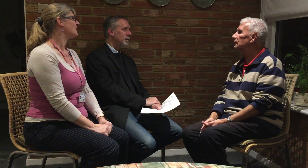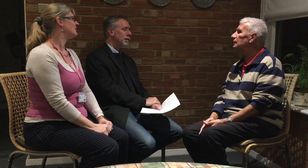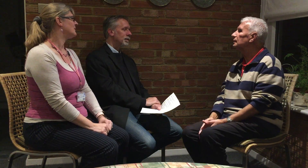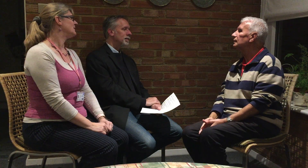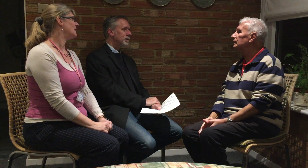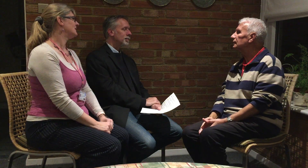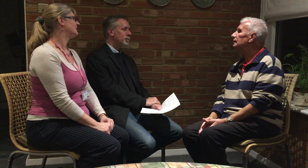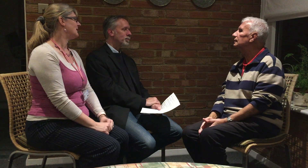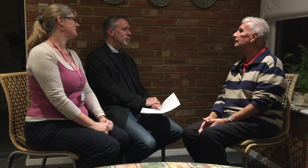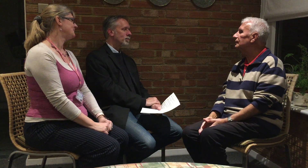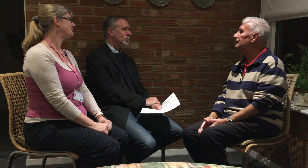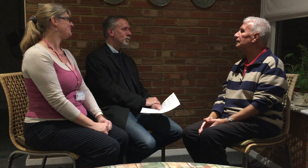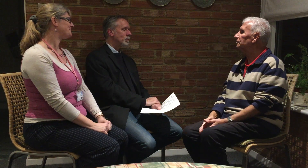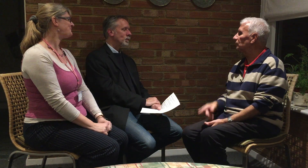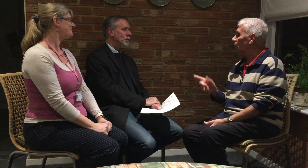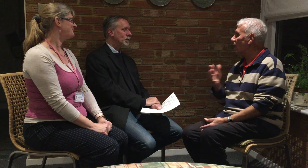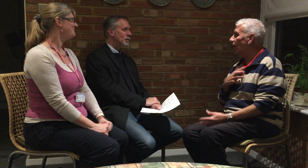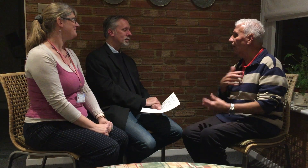Oh, good, yeah, yeah.